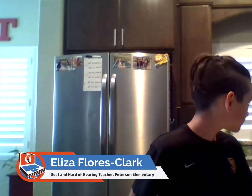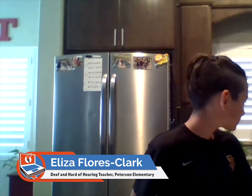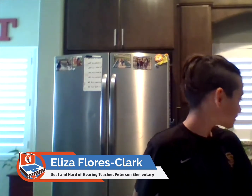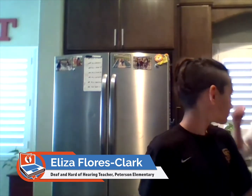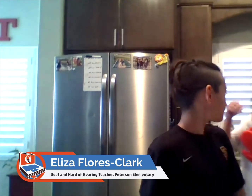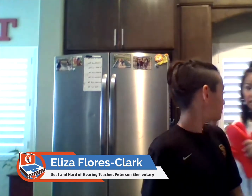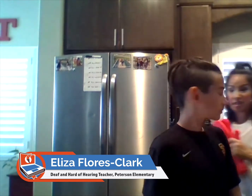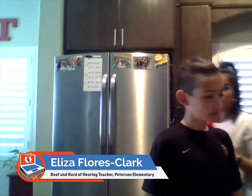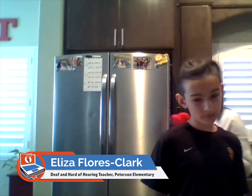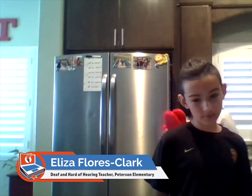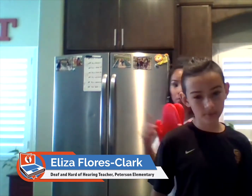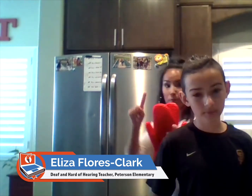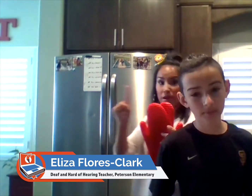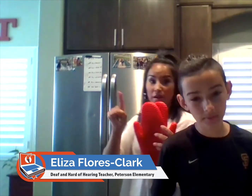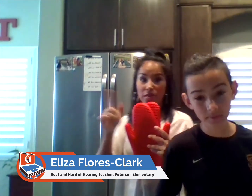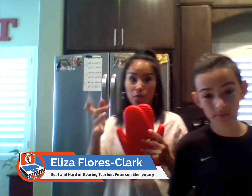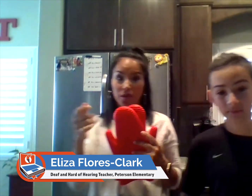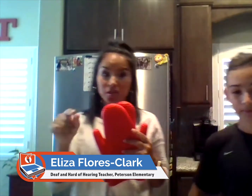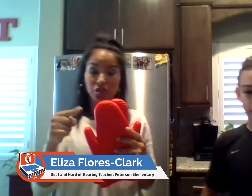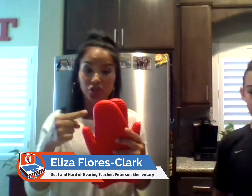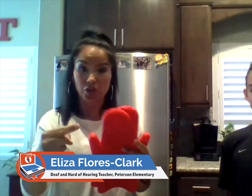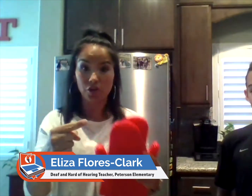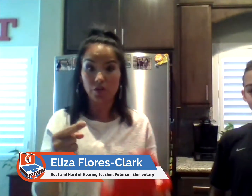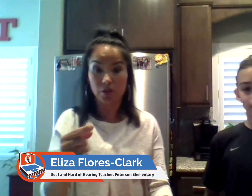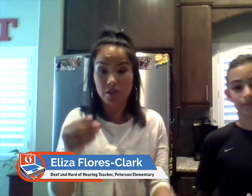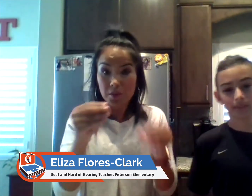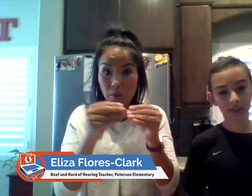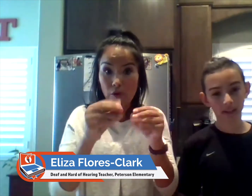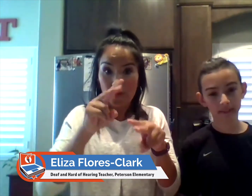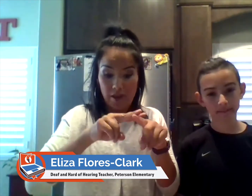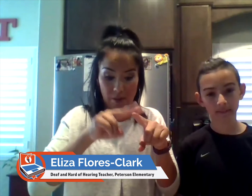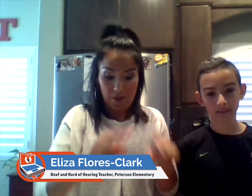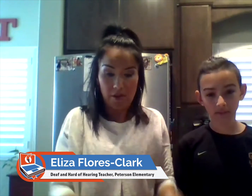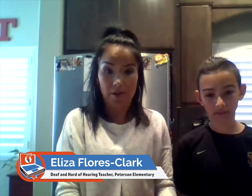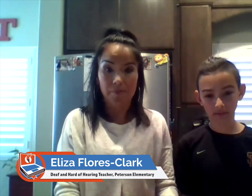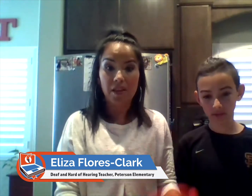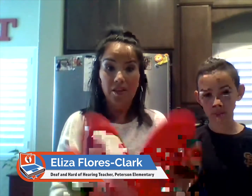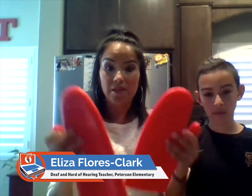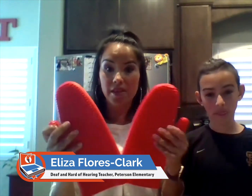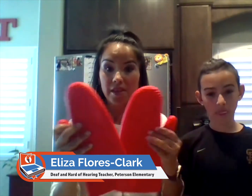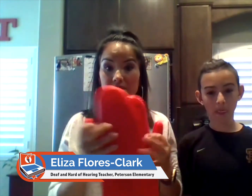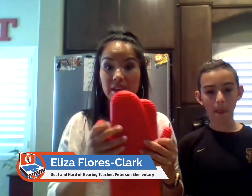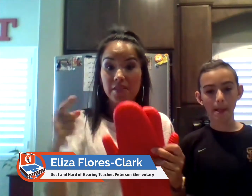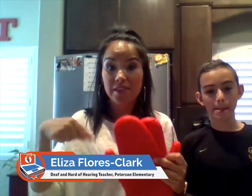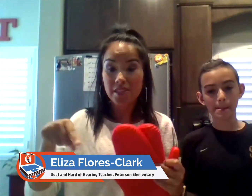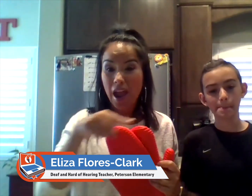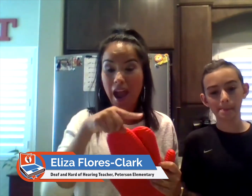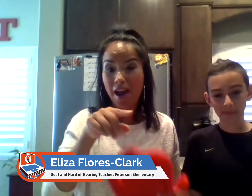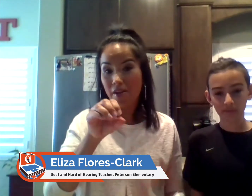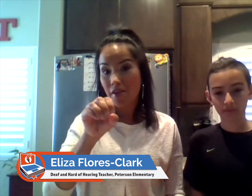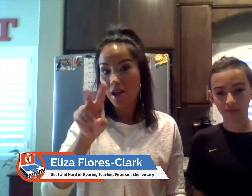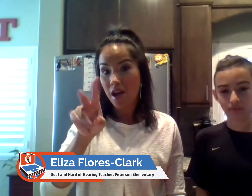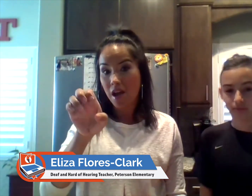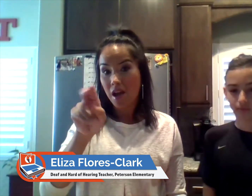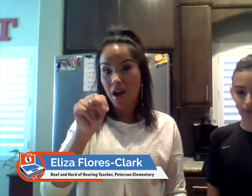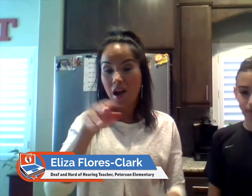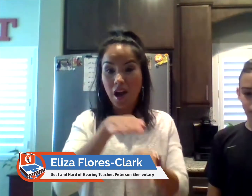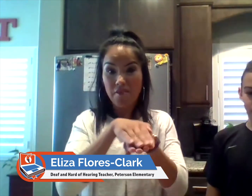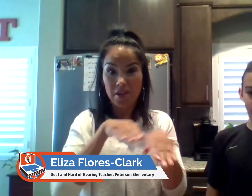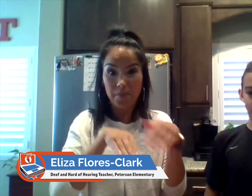Okay, it's in. But I also want to show you some more vocabulary. These are our oven mitts.